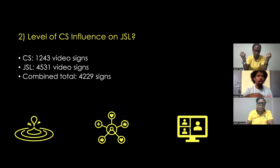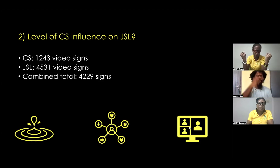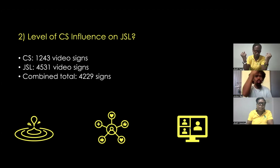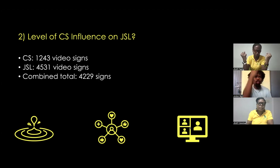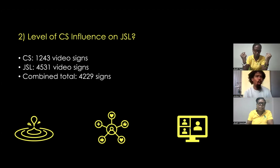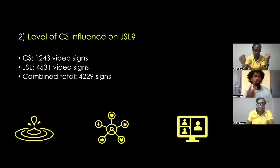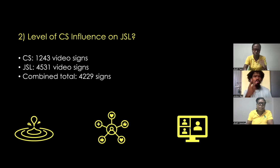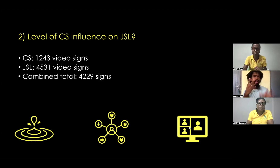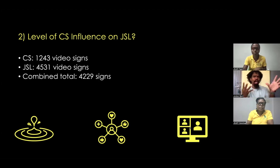4,229 signs.